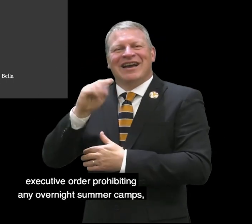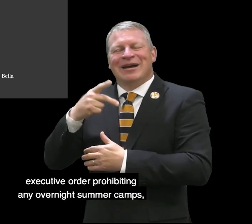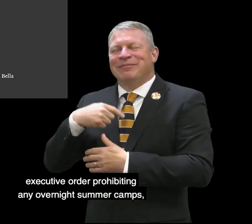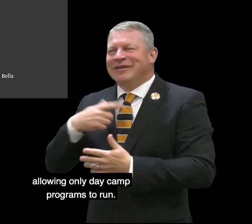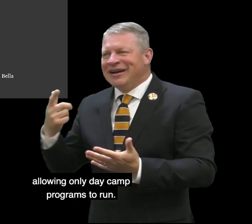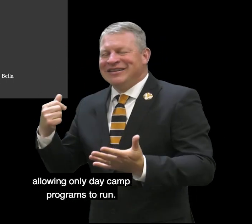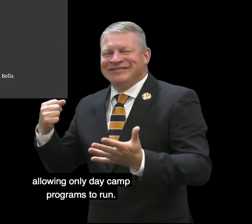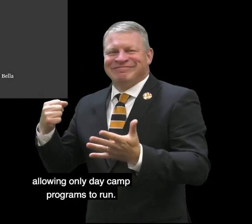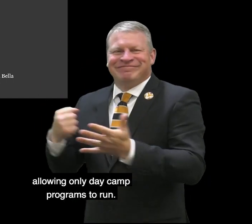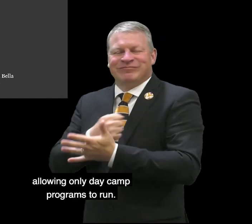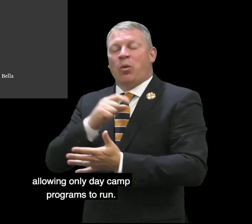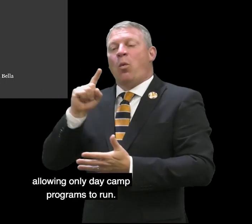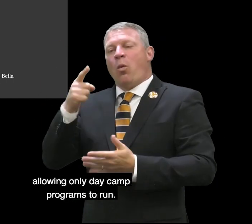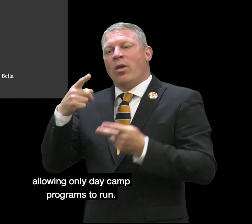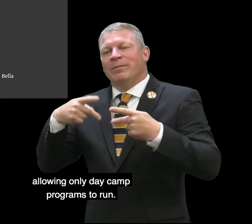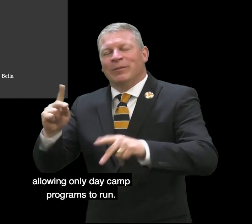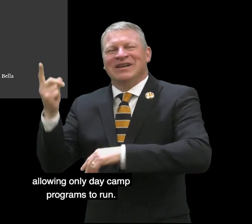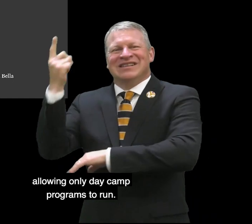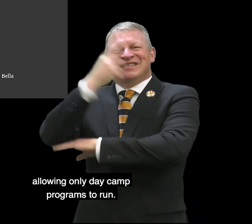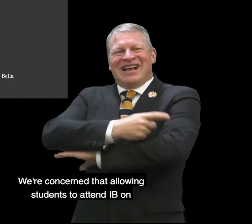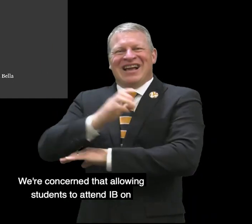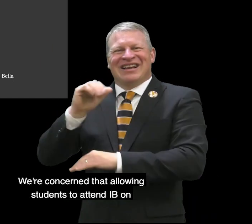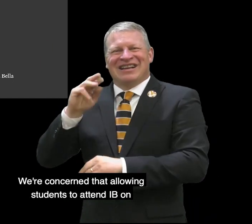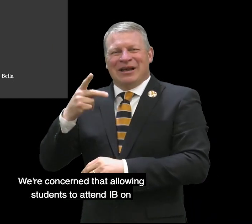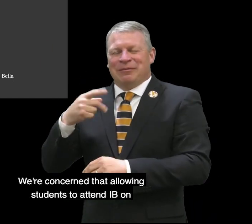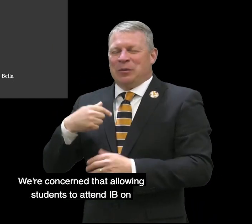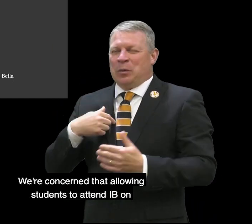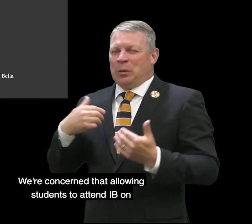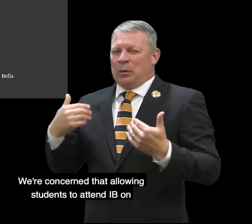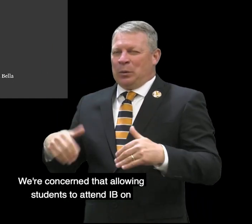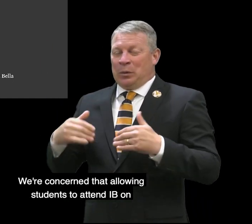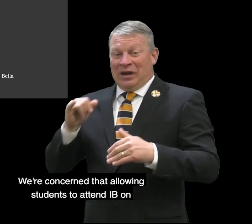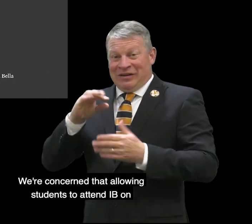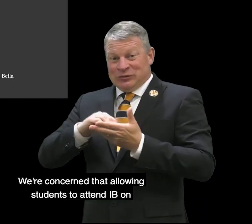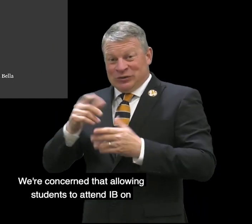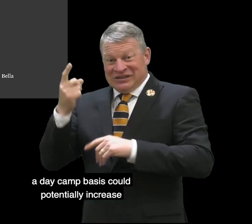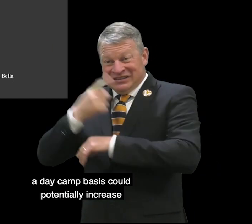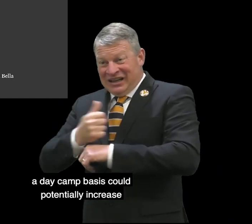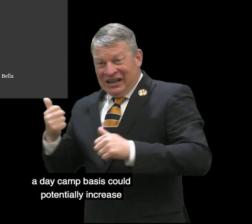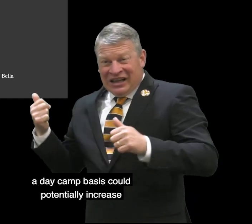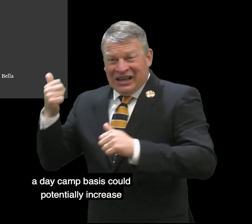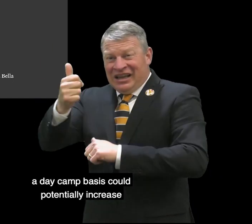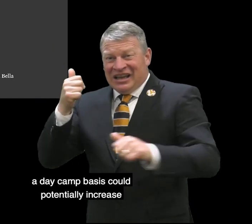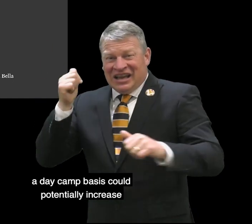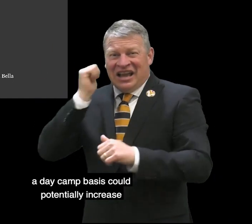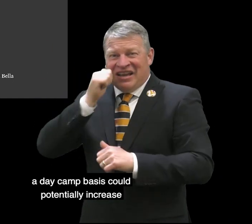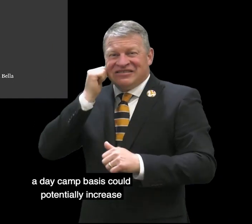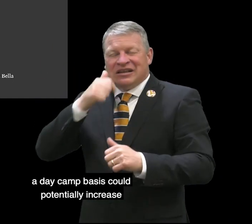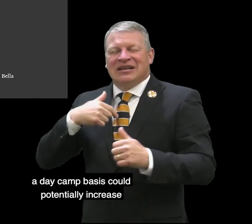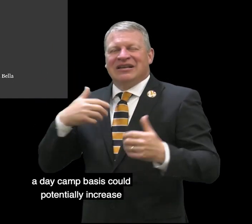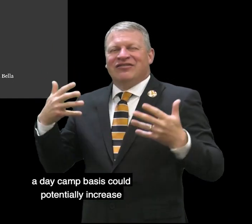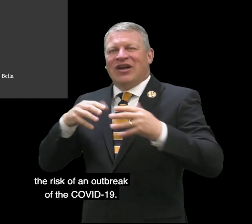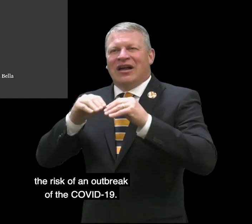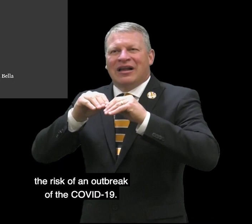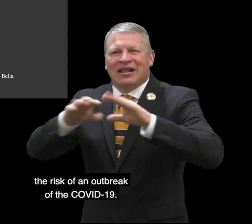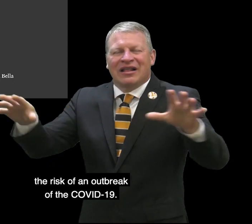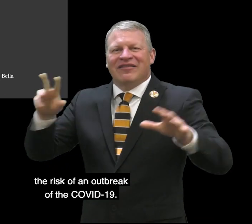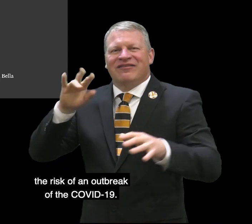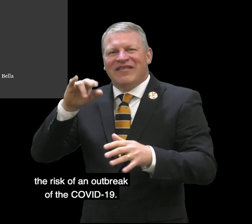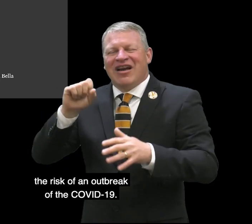camp until the governor issued another executive order prohibiting any overnight summer camps, allowing only day camp programs to run.